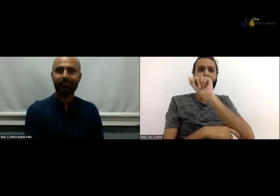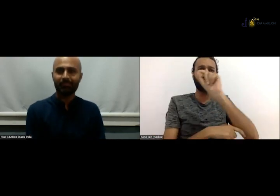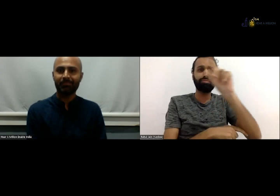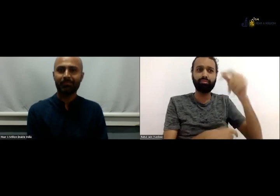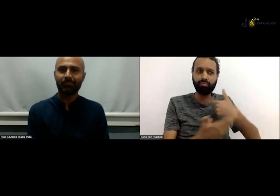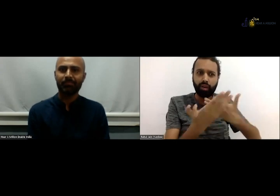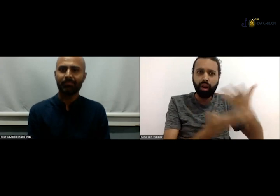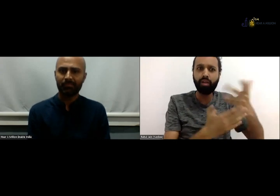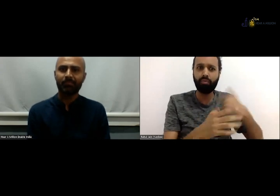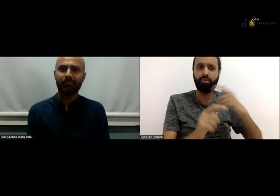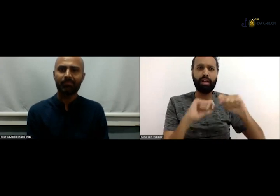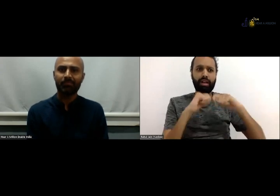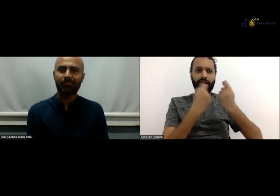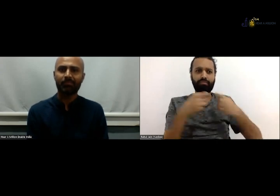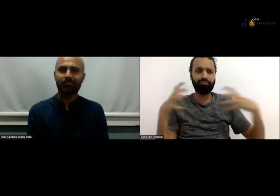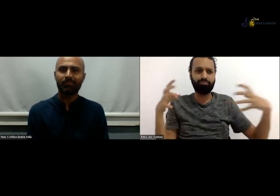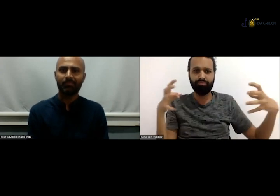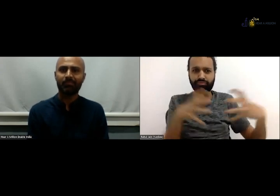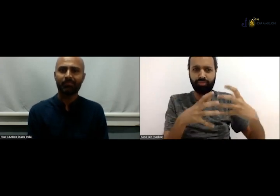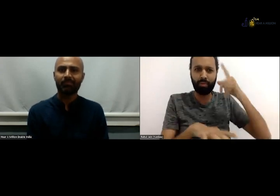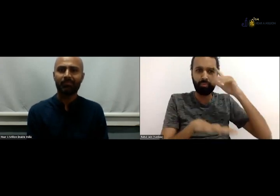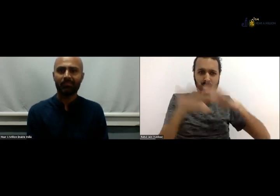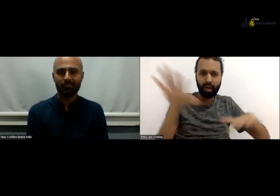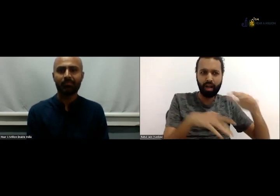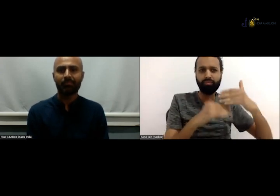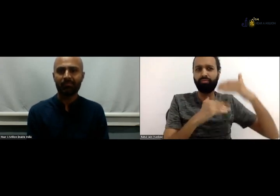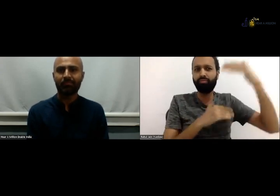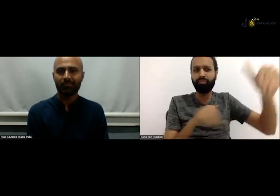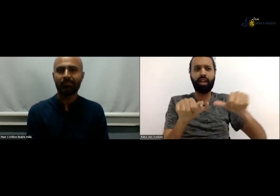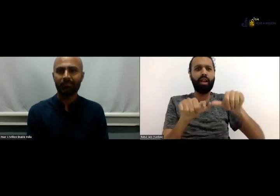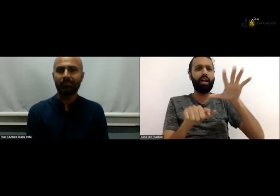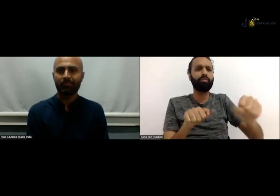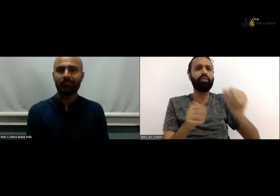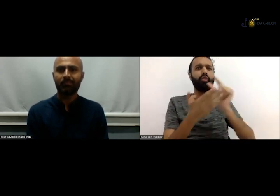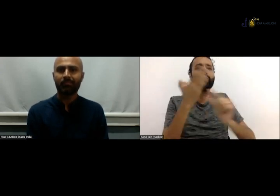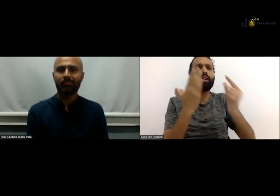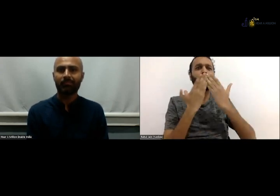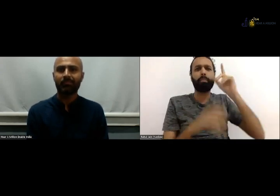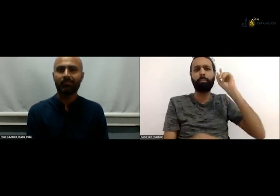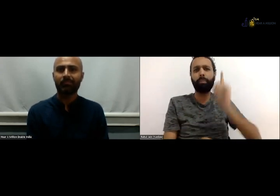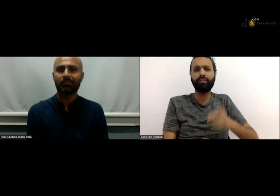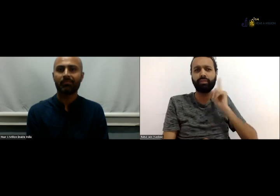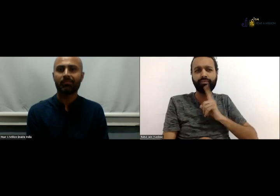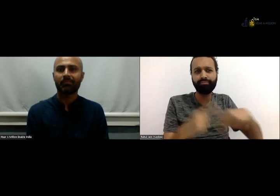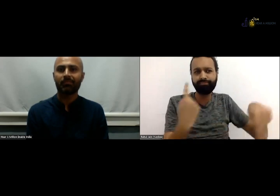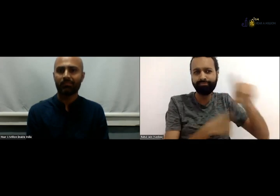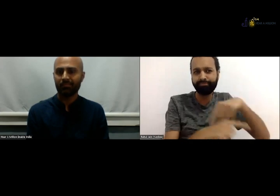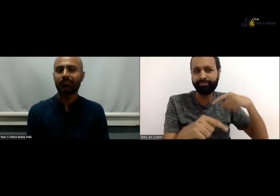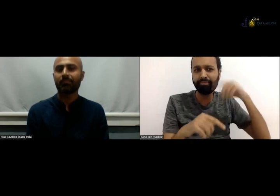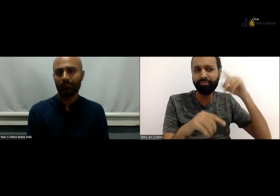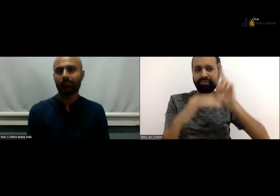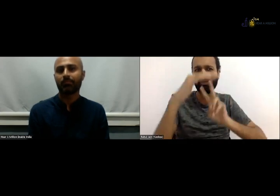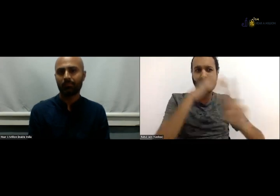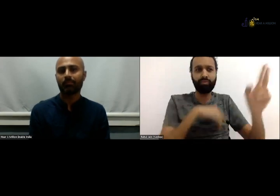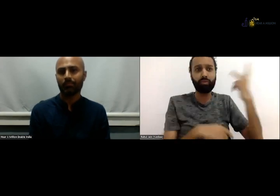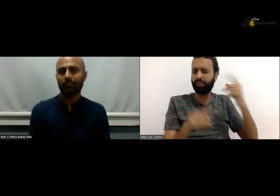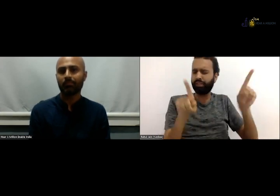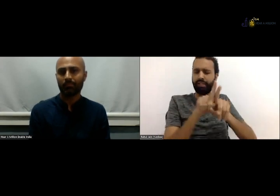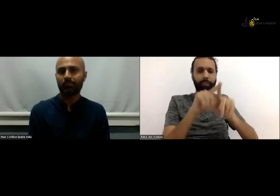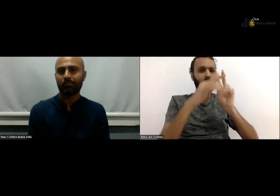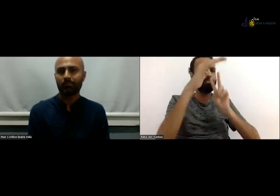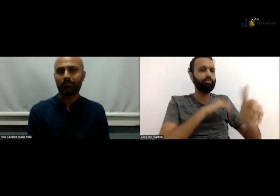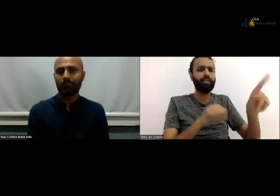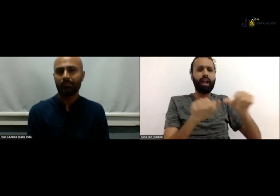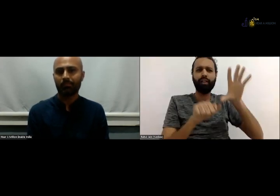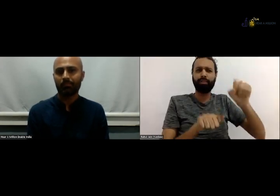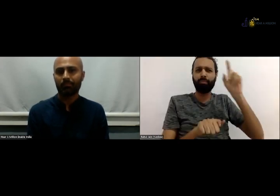There were so many questions. Sudamini said that, are there any accessibilities for deaf people about sign language? She